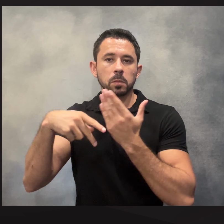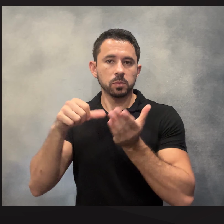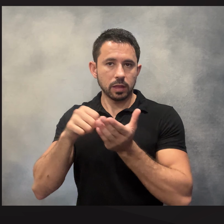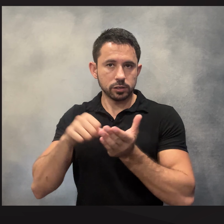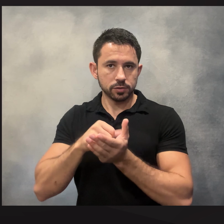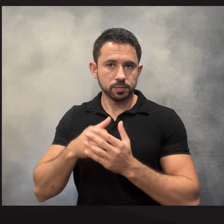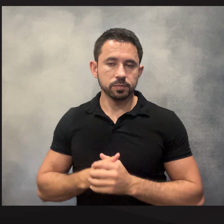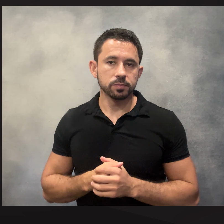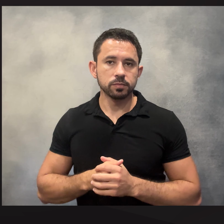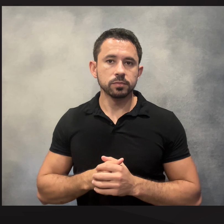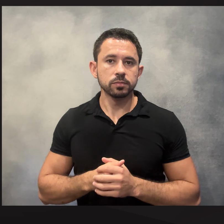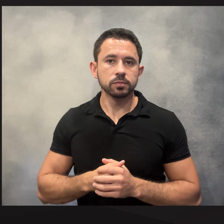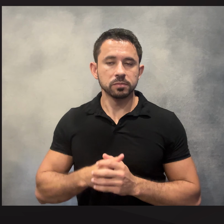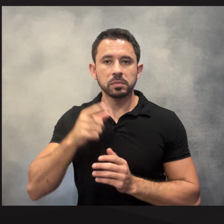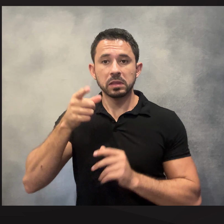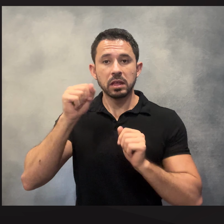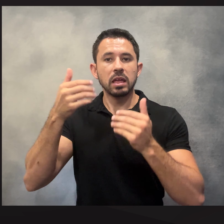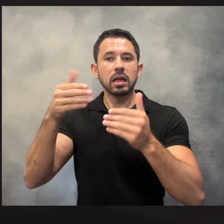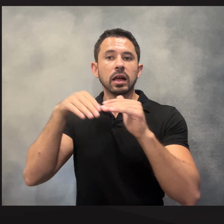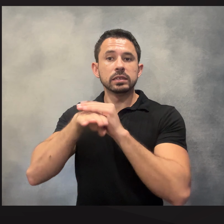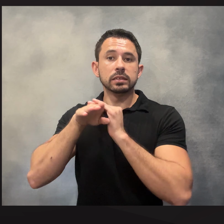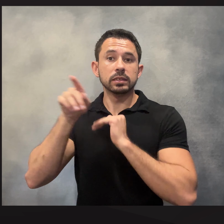You can access it at